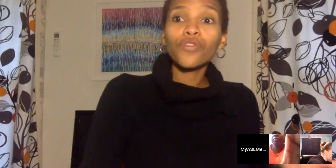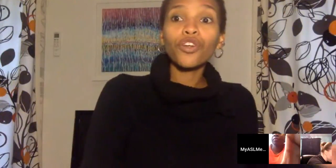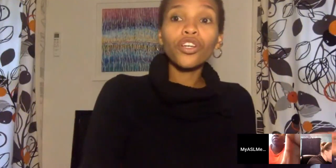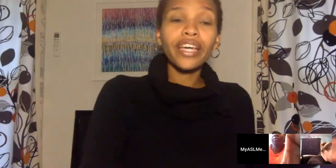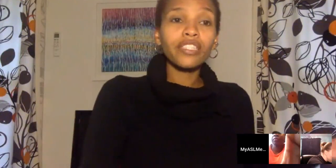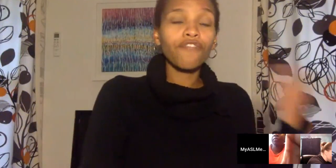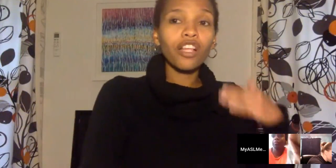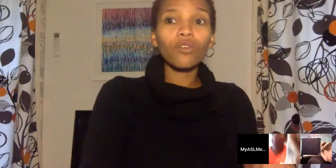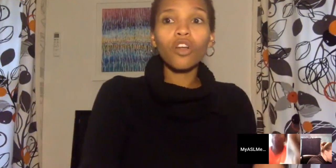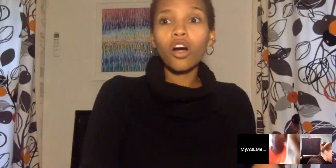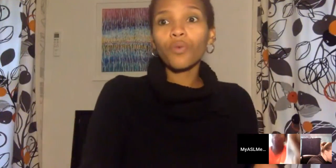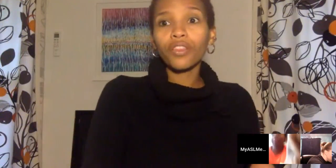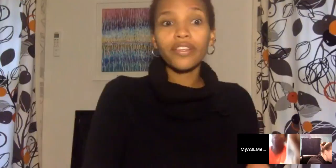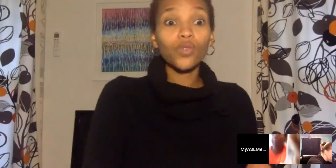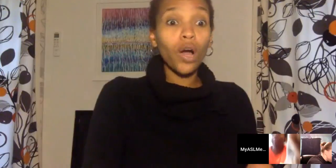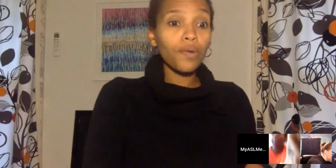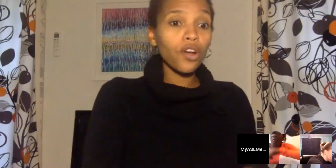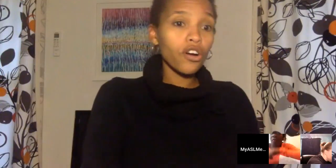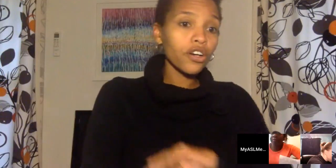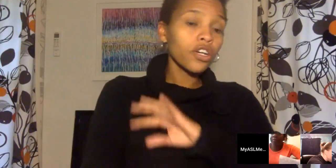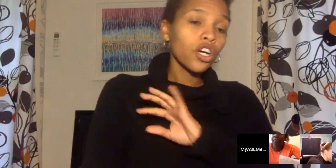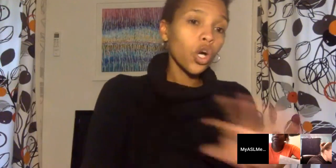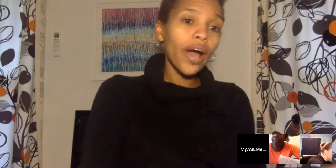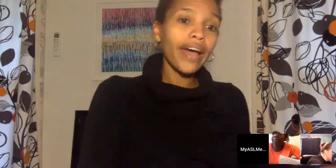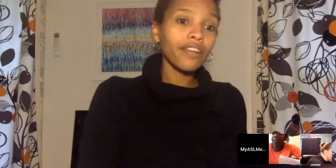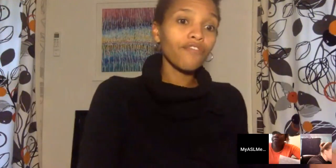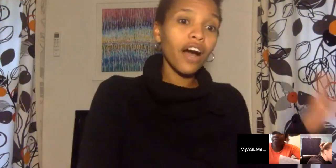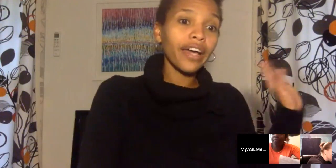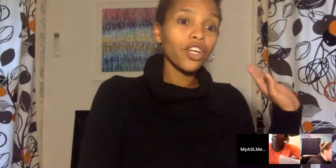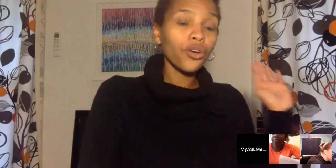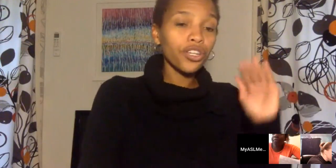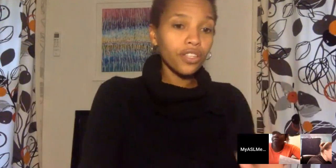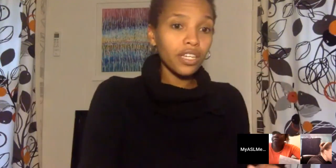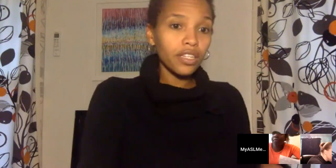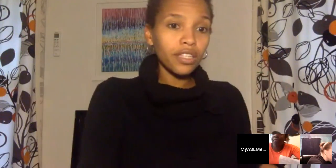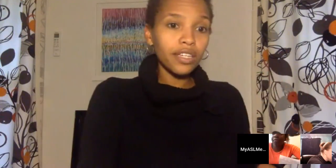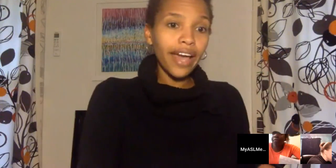you're looking to follow along with this webinar, go ahead and go to the